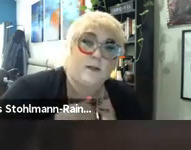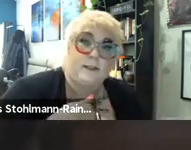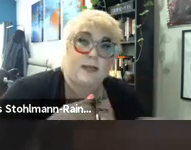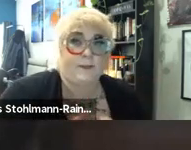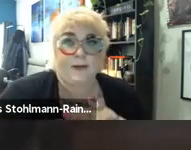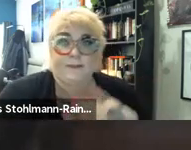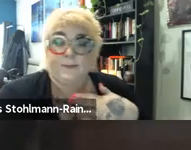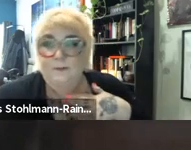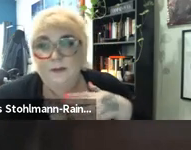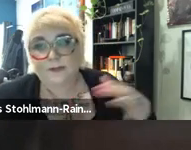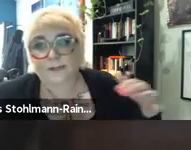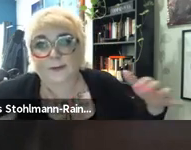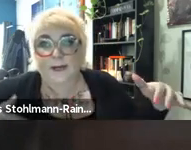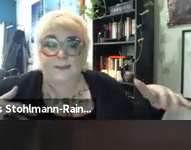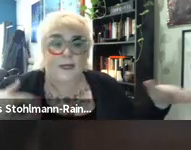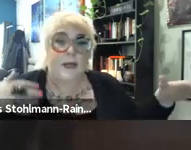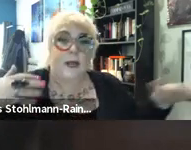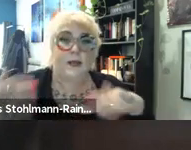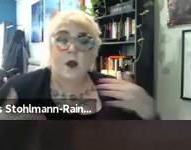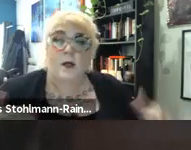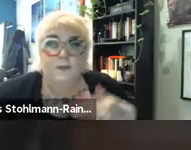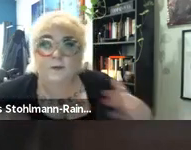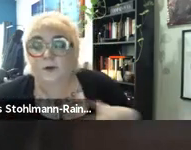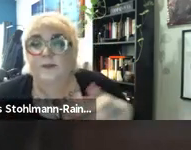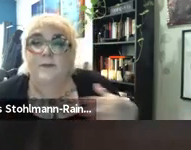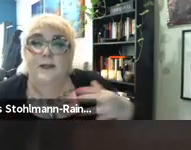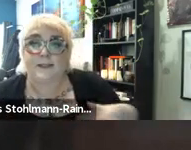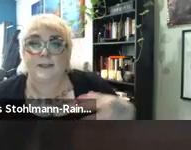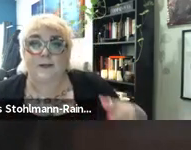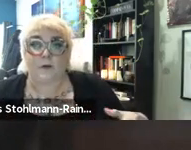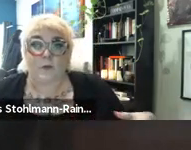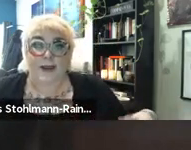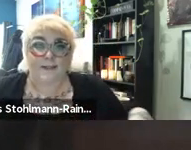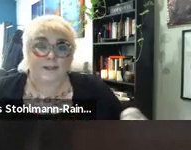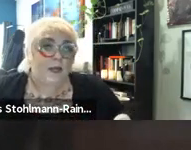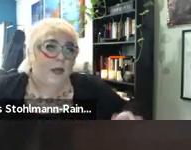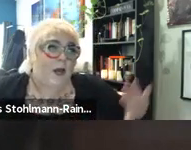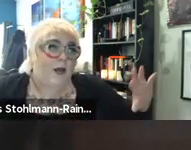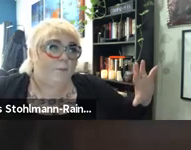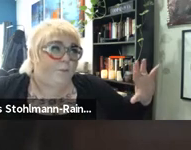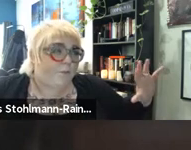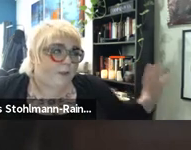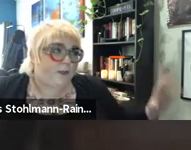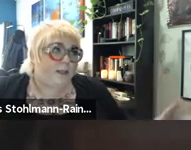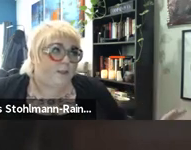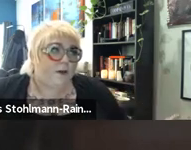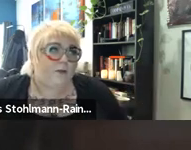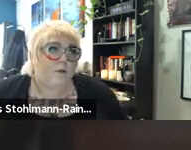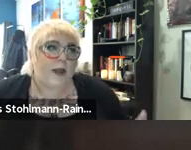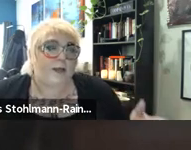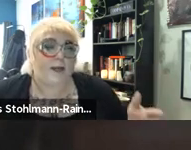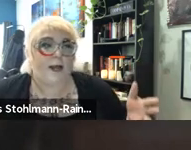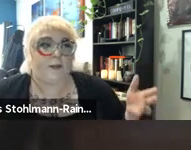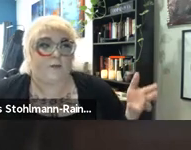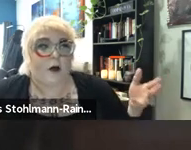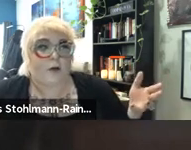it's clinical staff sometimes it's people with lived experience and they all do sort of different things in different ways um so that's sort of